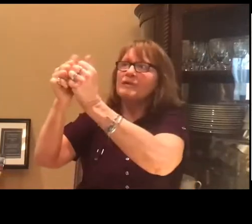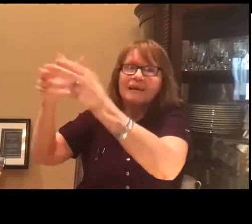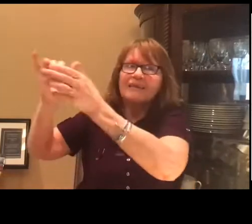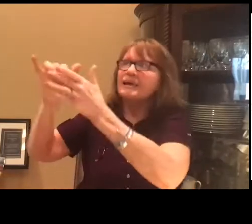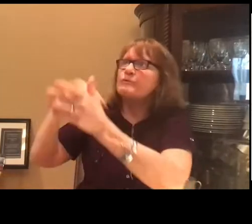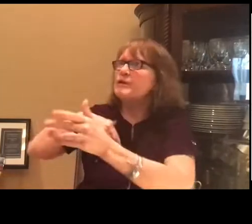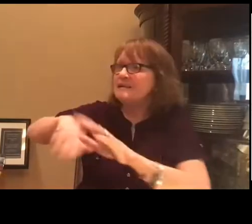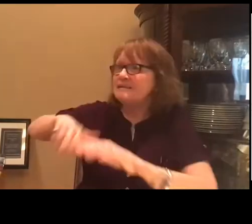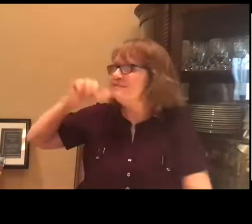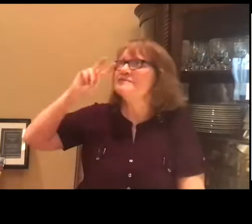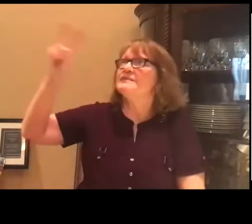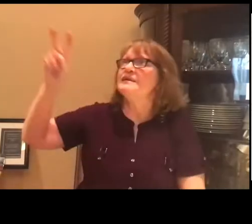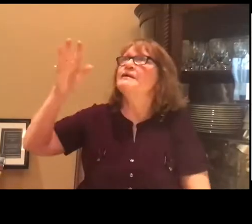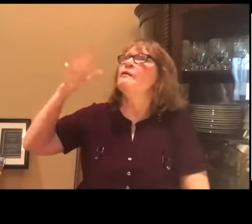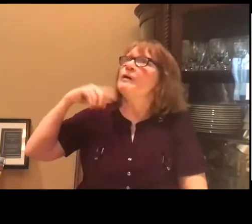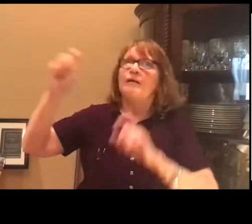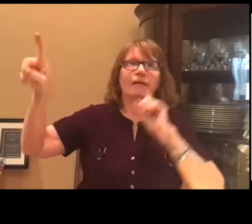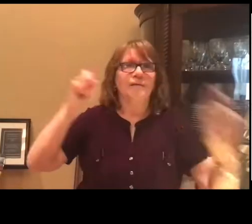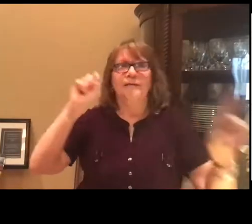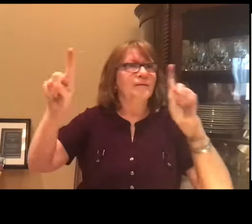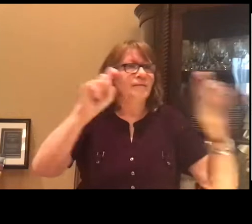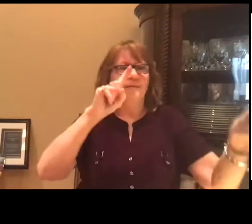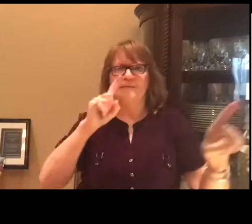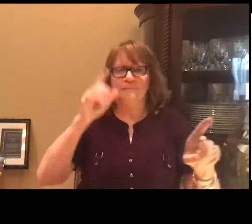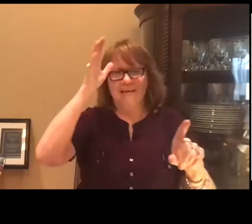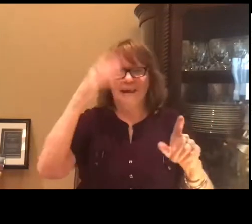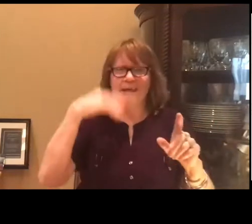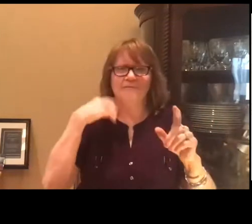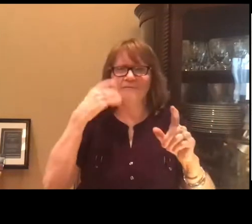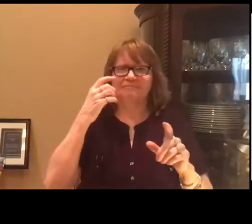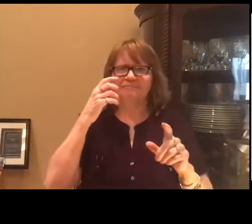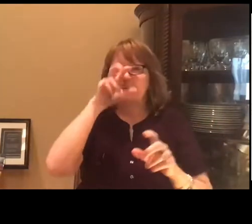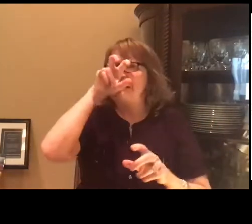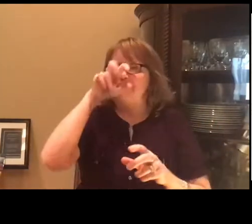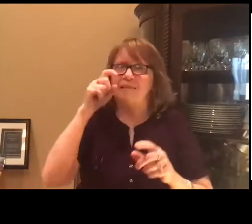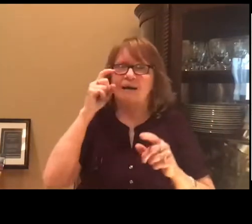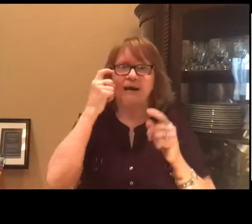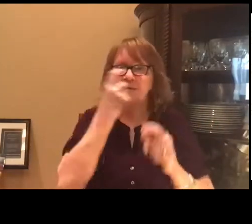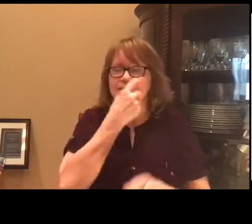explain about plants or trees and share his knowledge